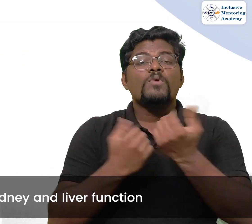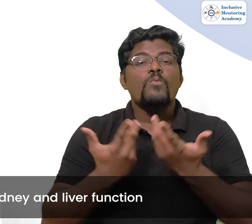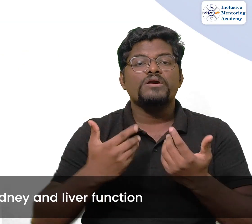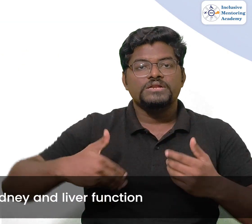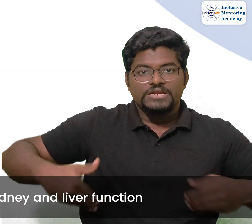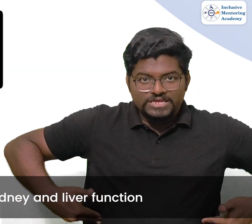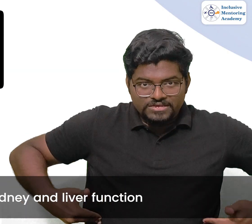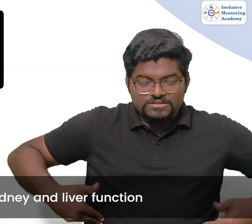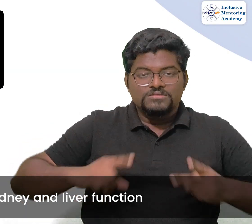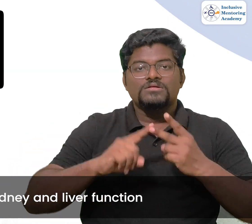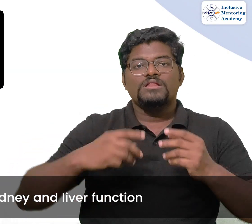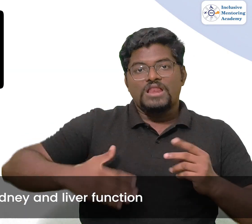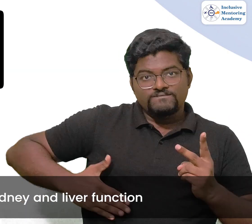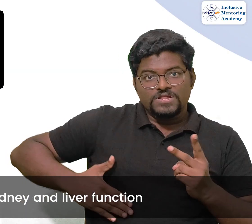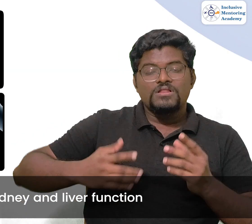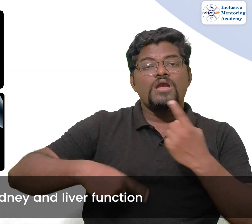Supports kidney and liver function.